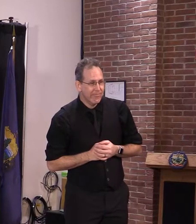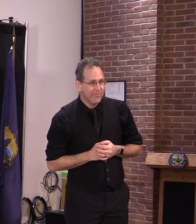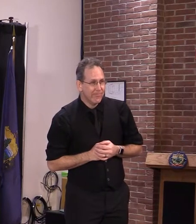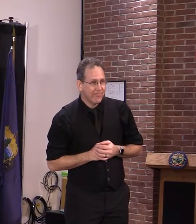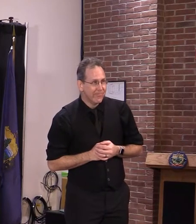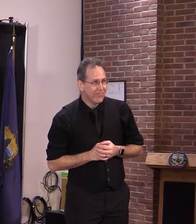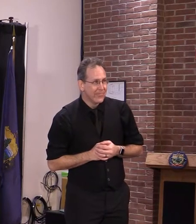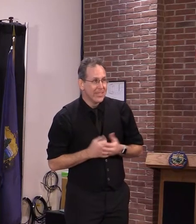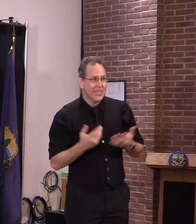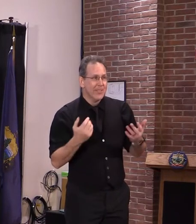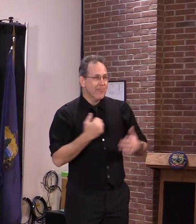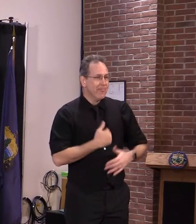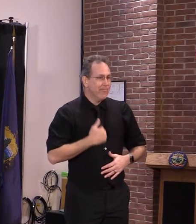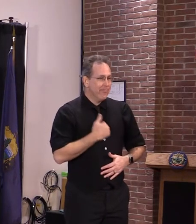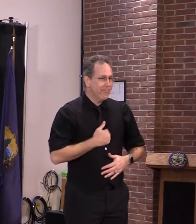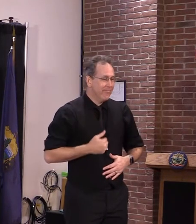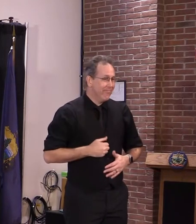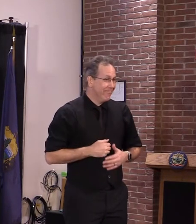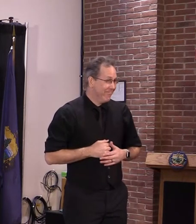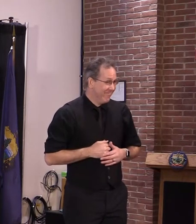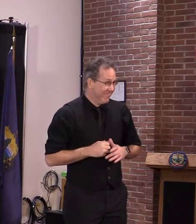All right, we'll move to